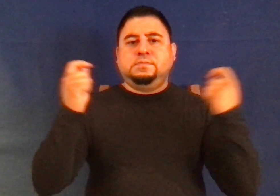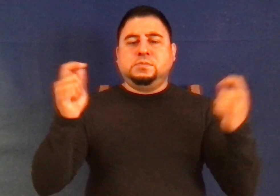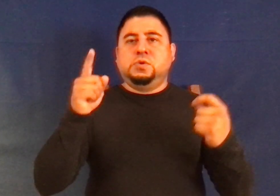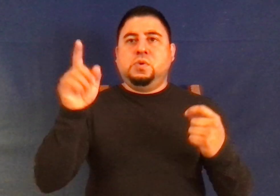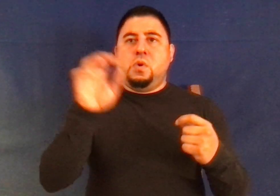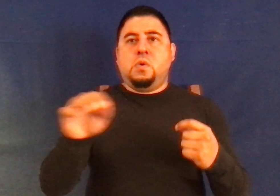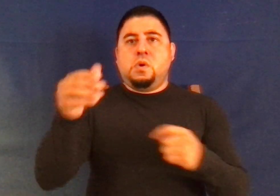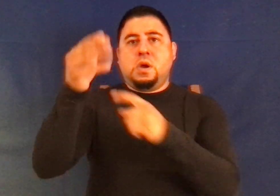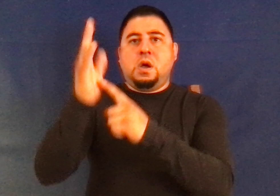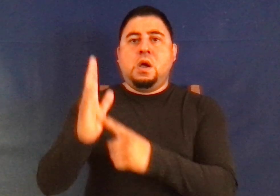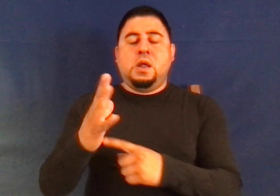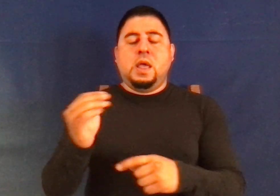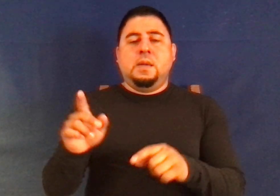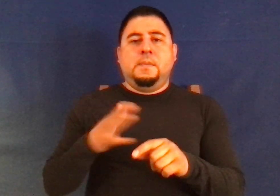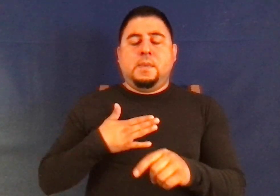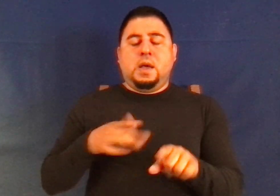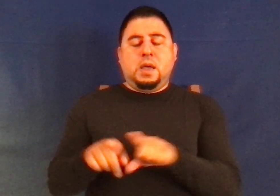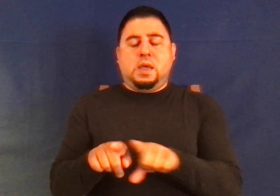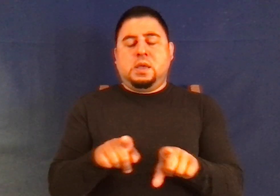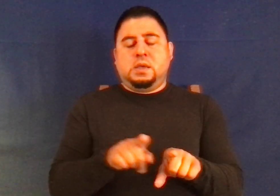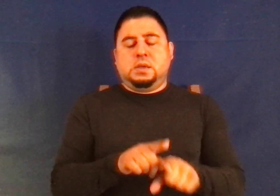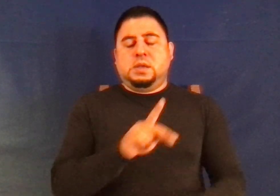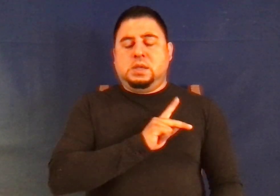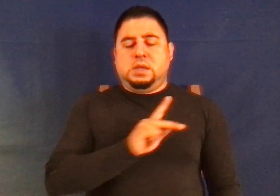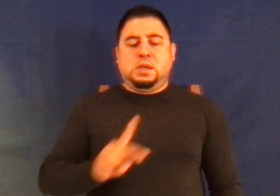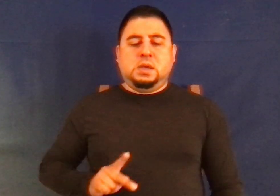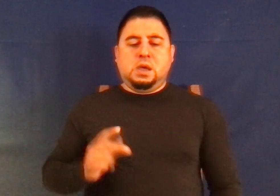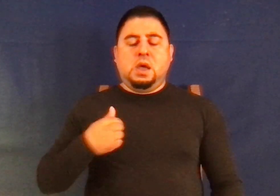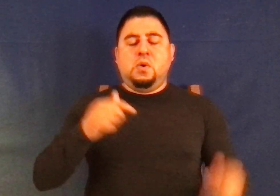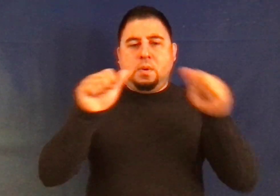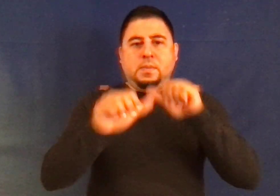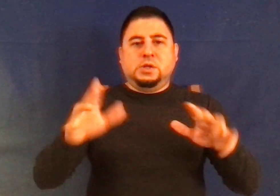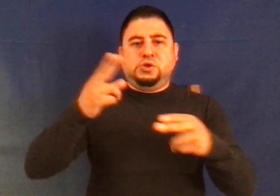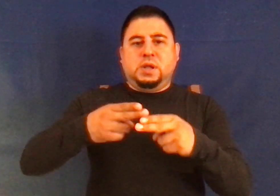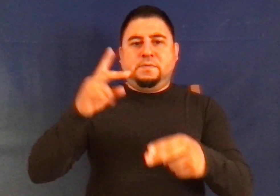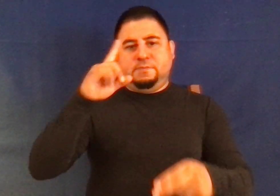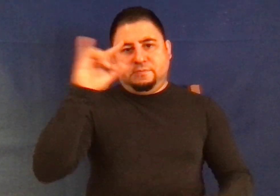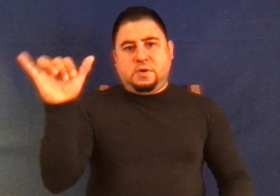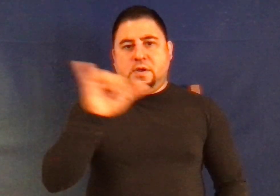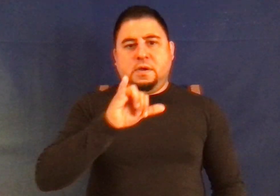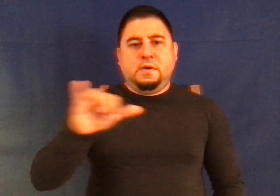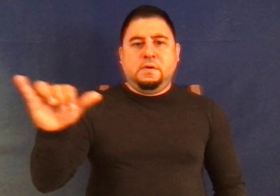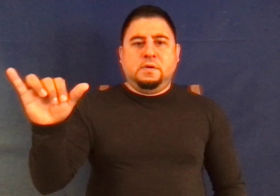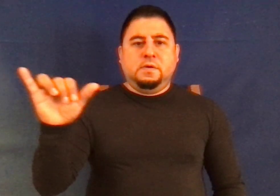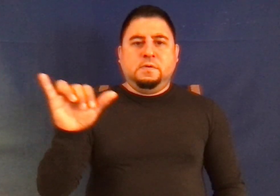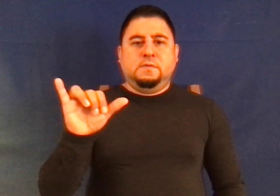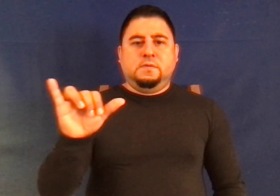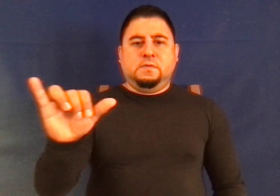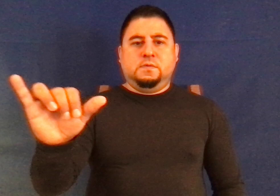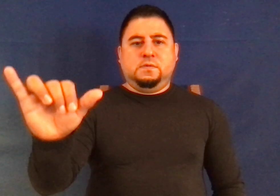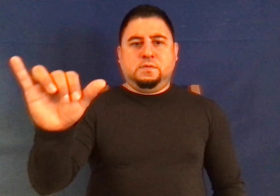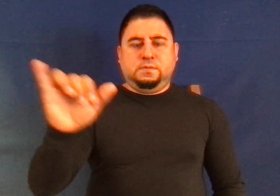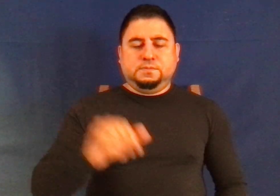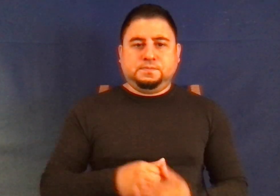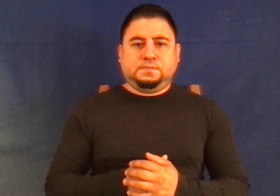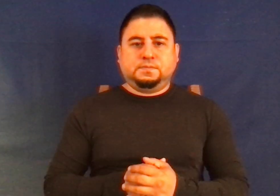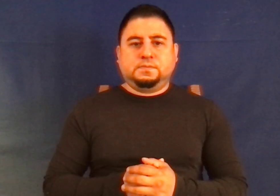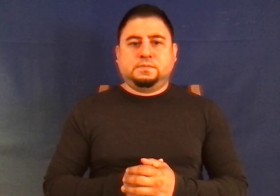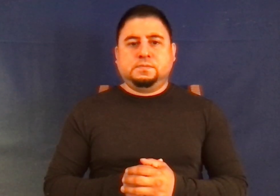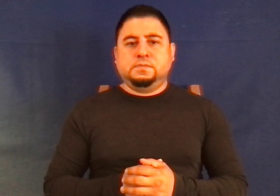And my King, I will bless your name forever and ever. Every